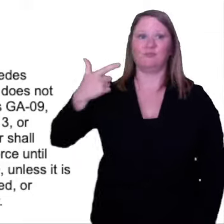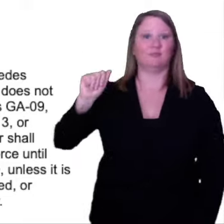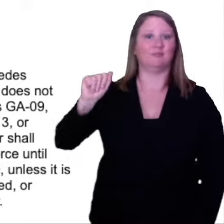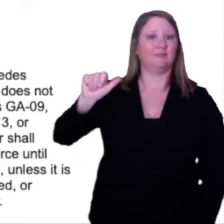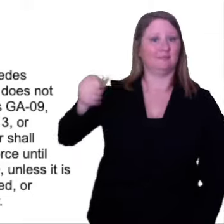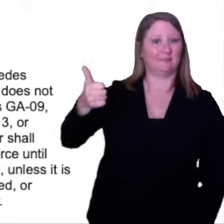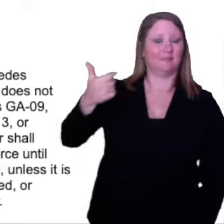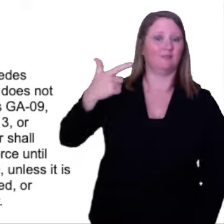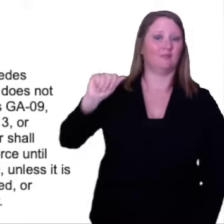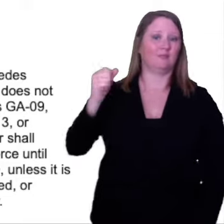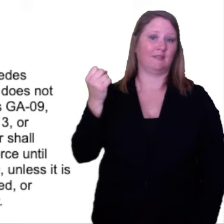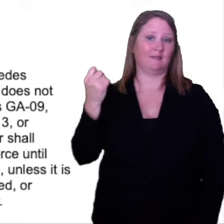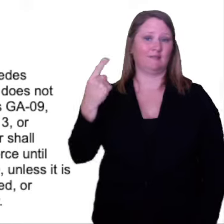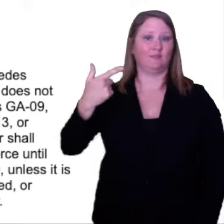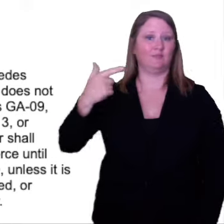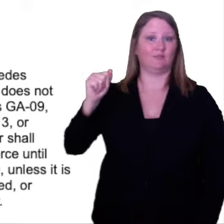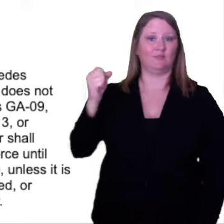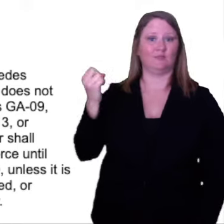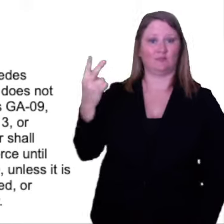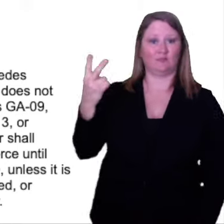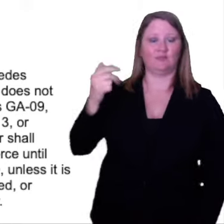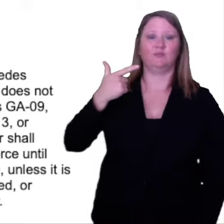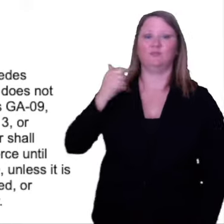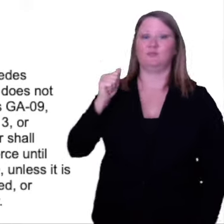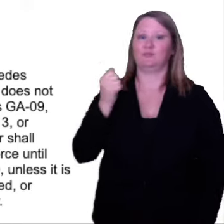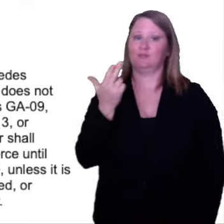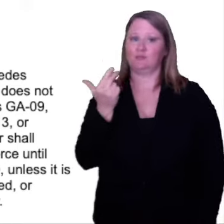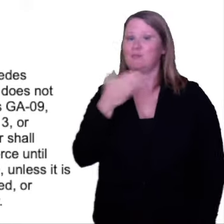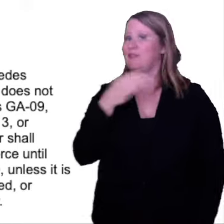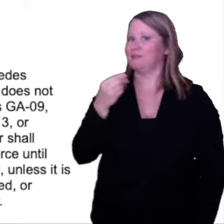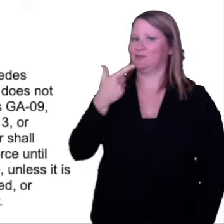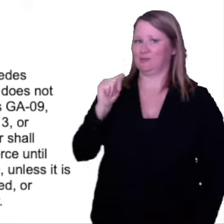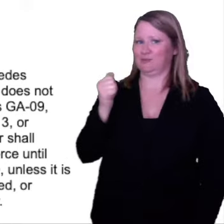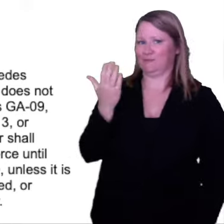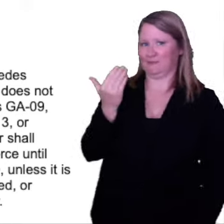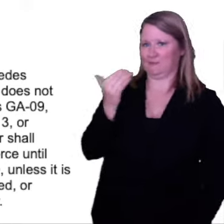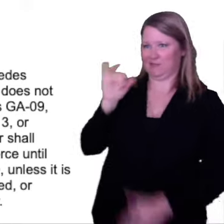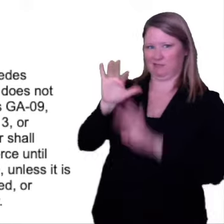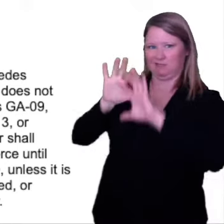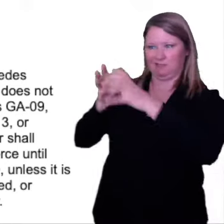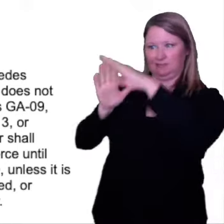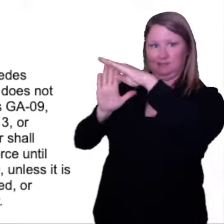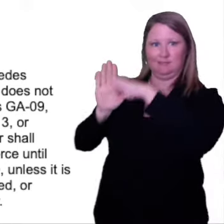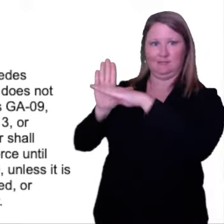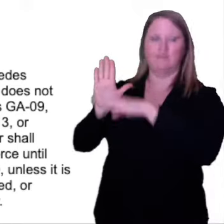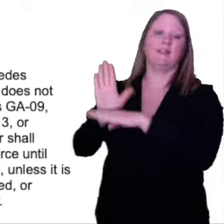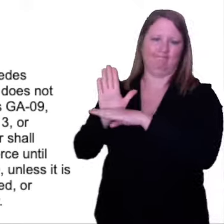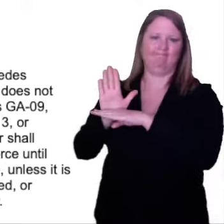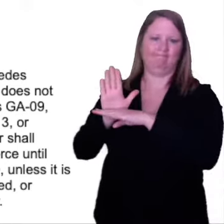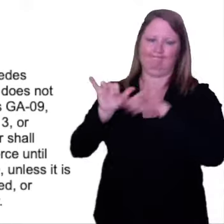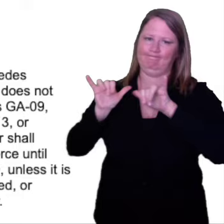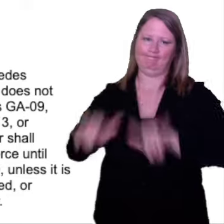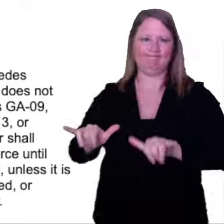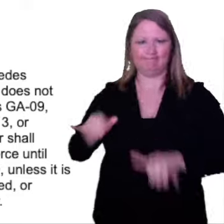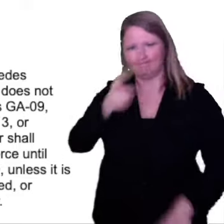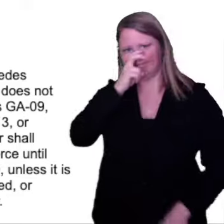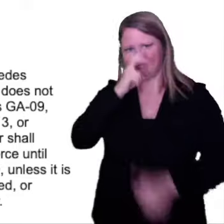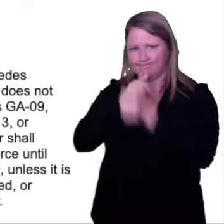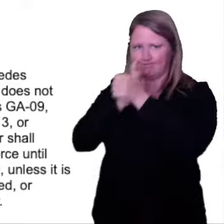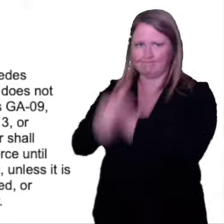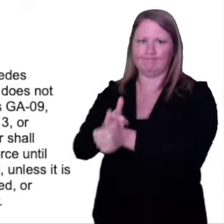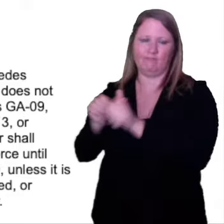force until 11:59 p.m. on April 30th, 2020, unless it is modified,